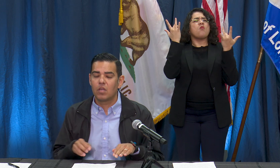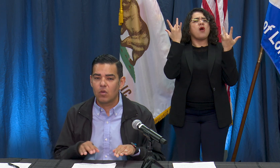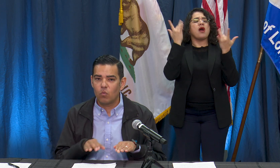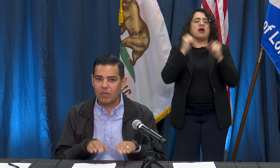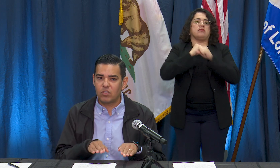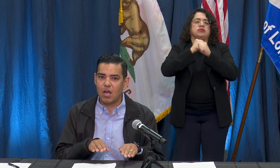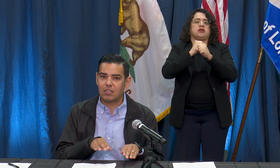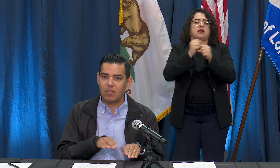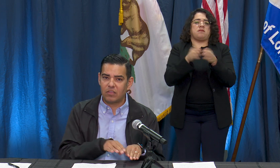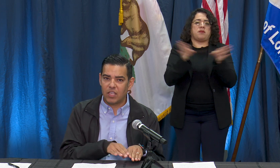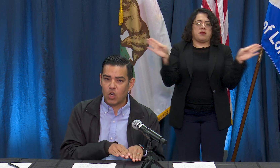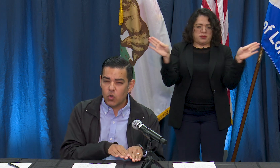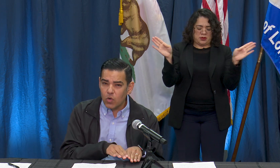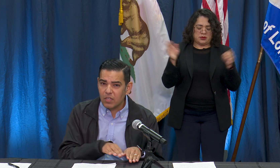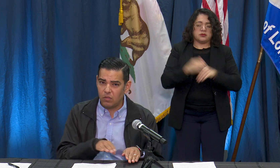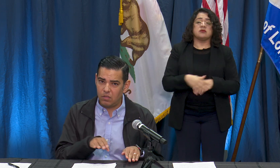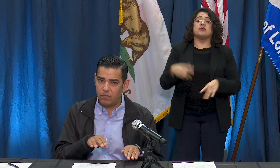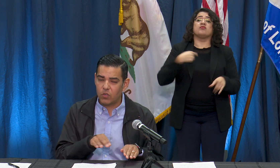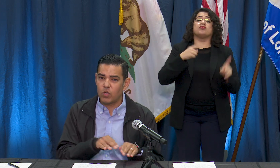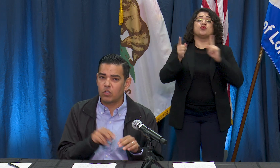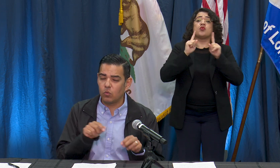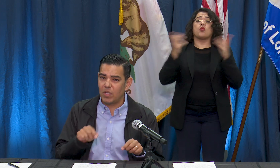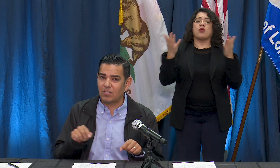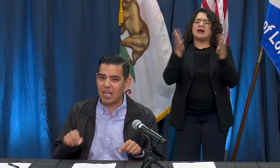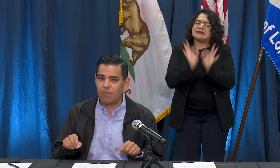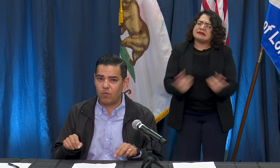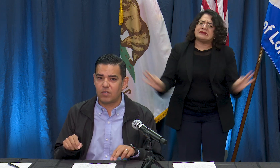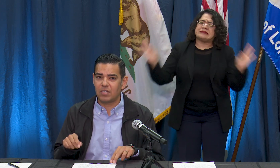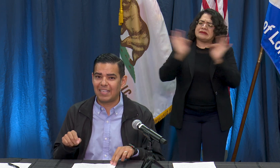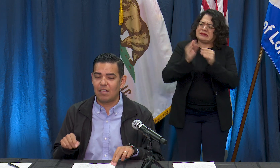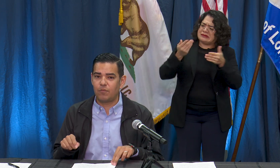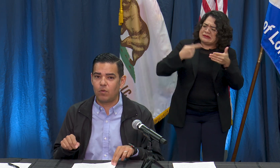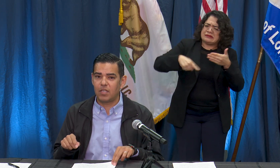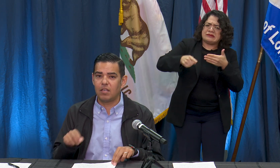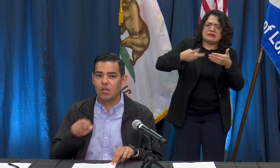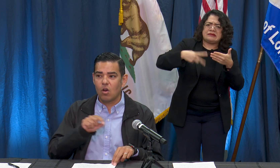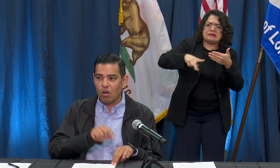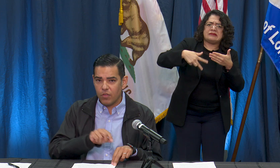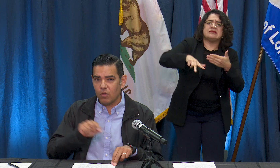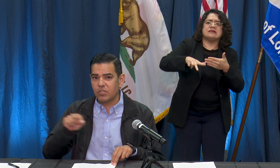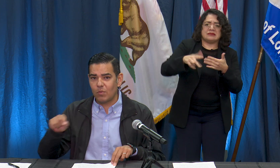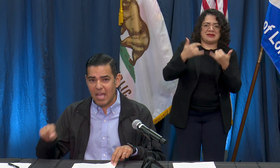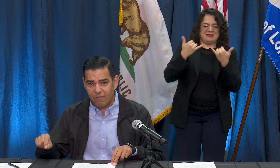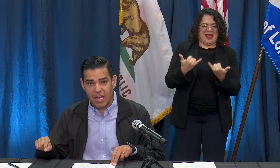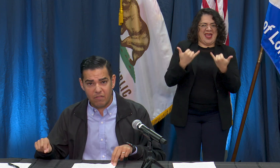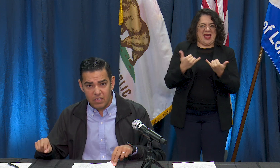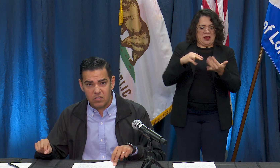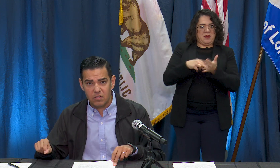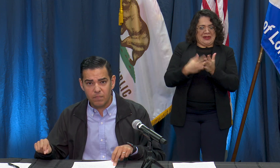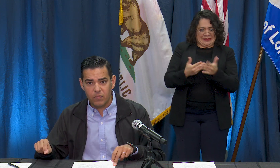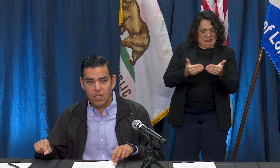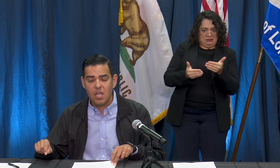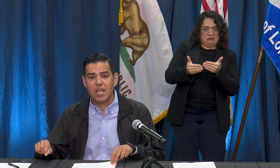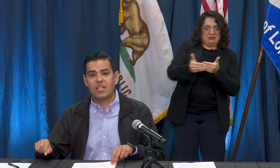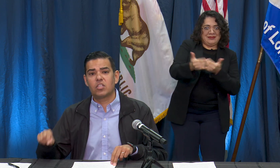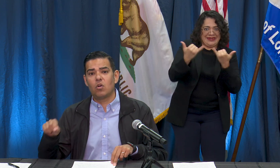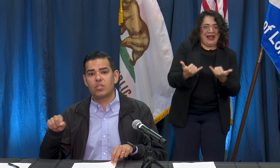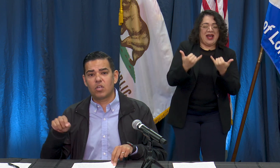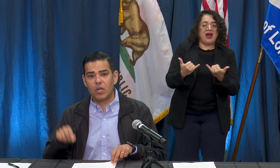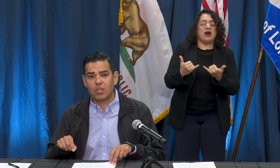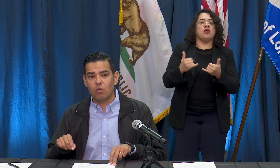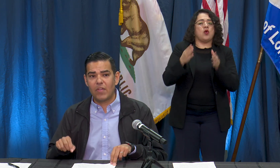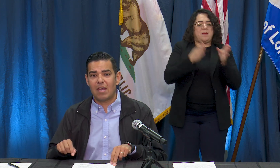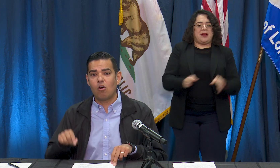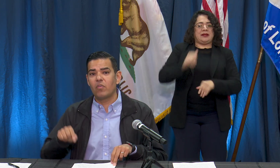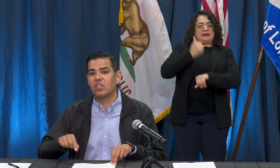public. We've talked that the critical weeks ahead for us in California are those that we have ahead of us. And so